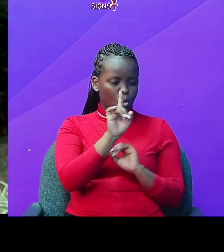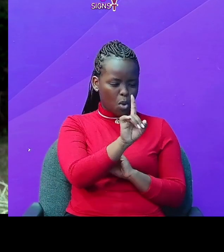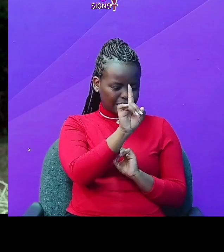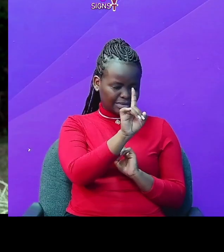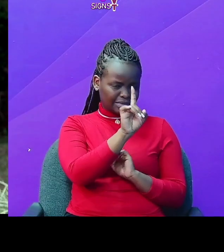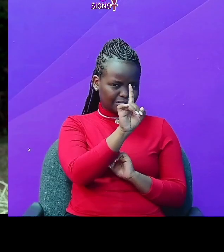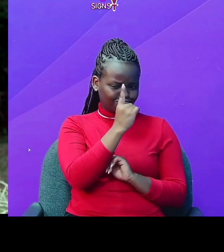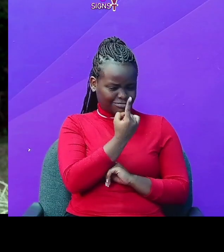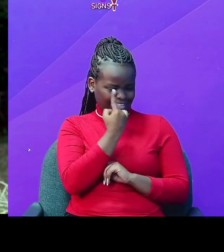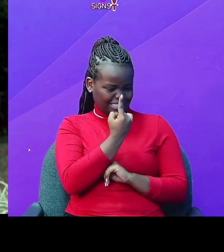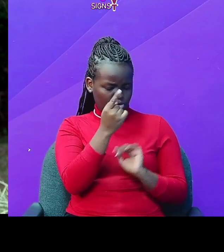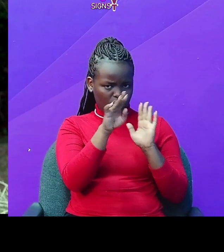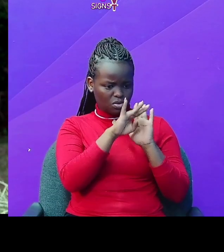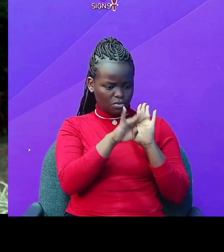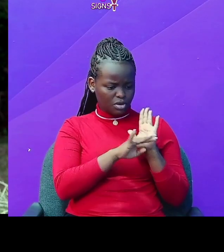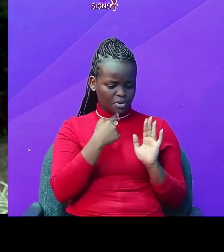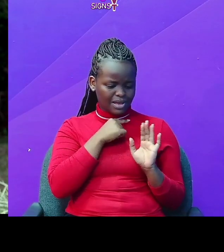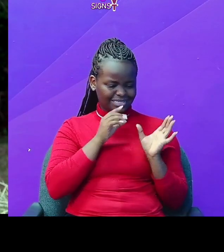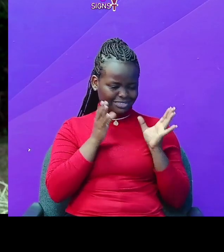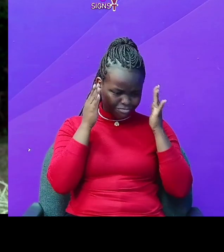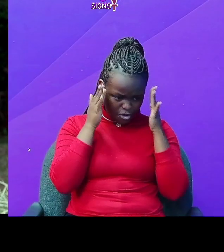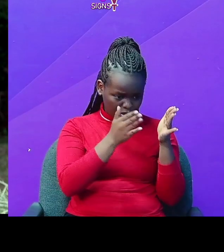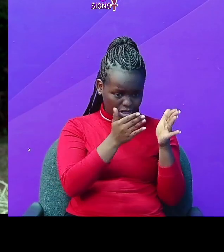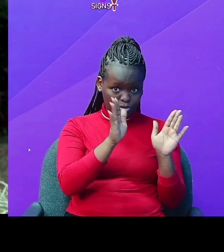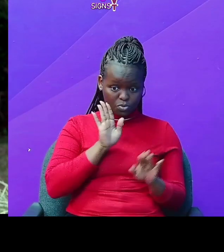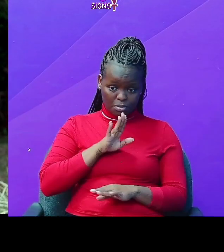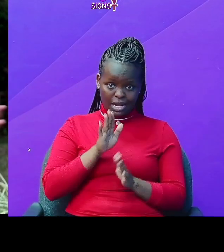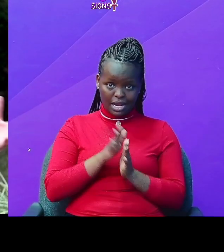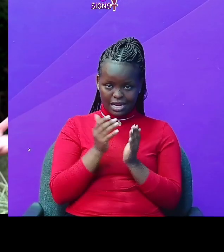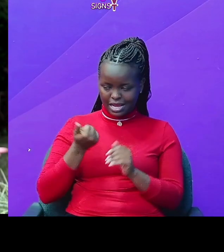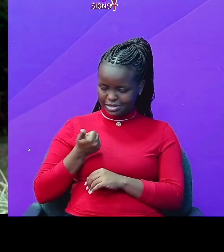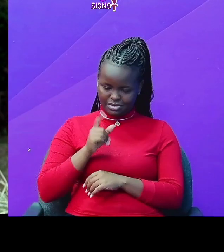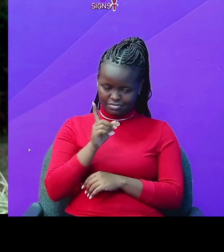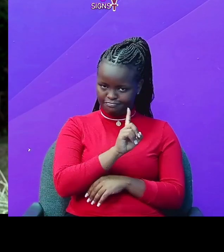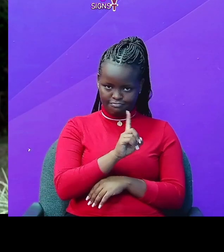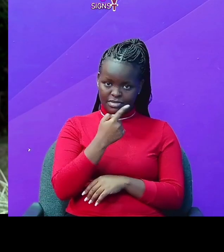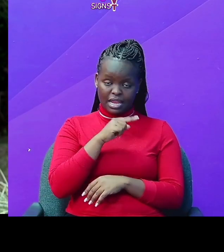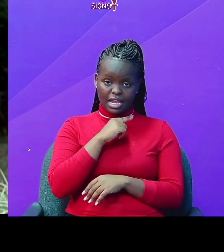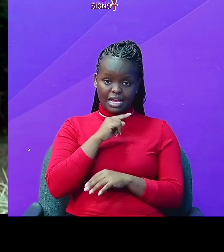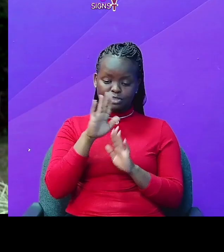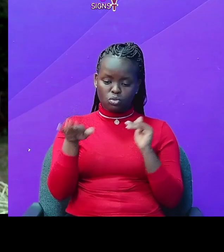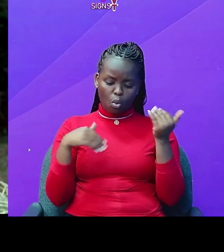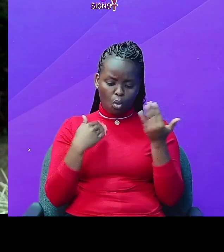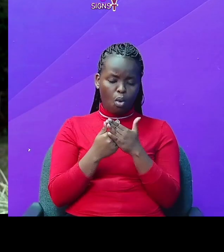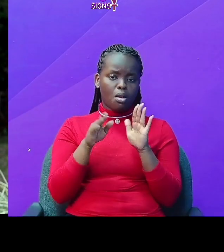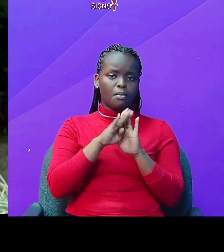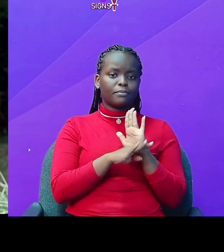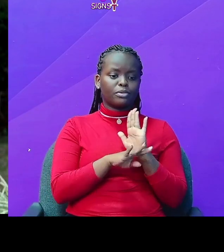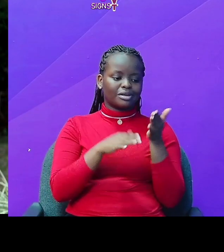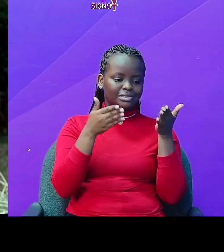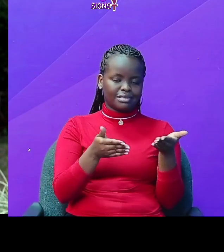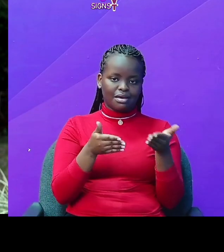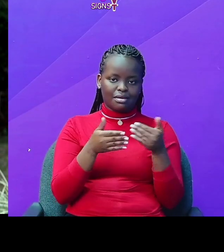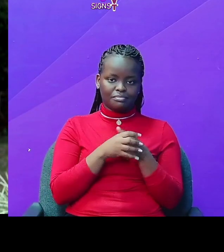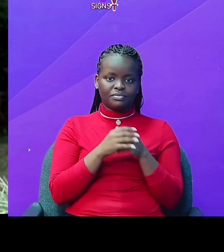where we single women and girls. What we do is we mainstream all the programs we do. So for example, I'll give you